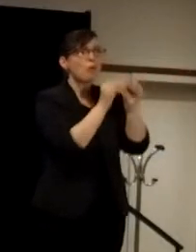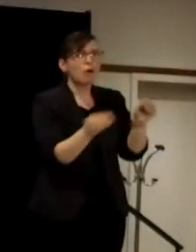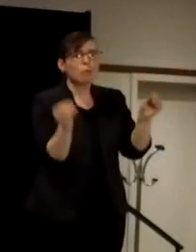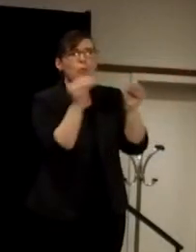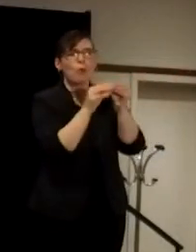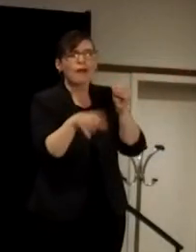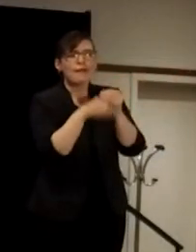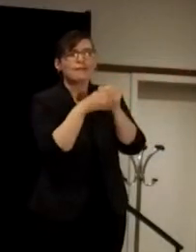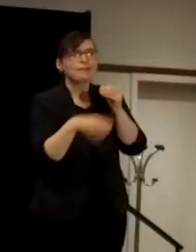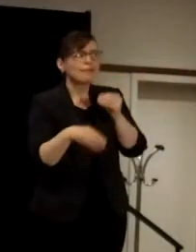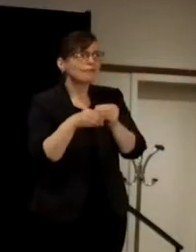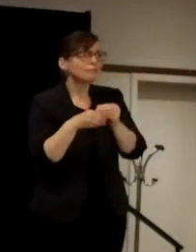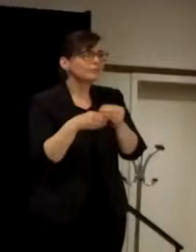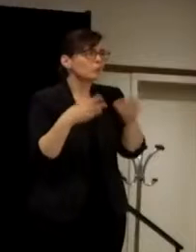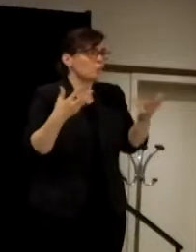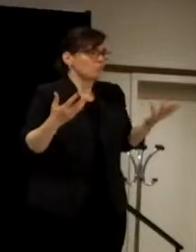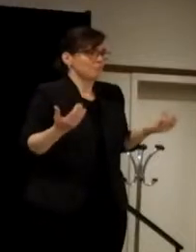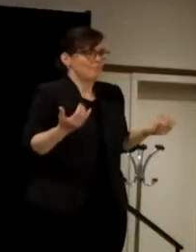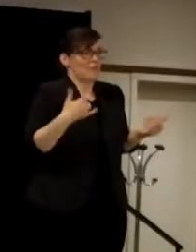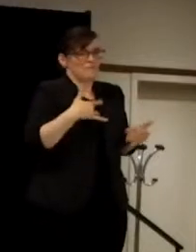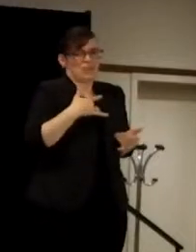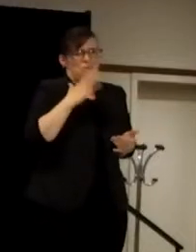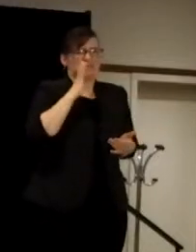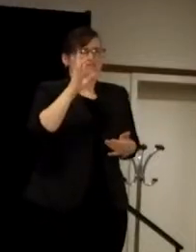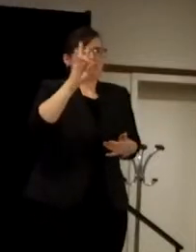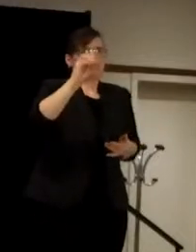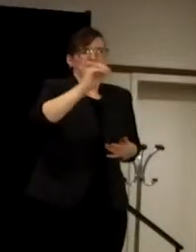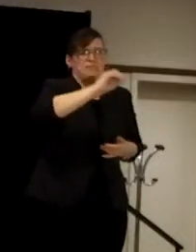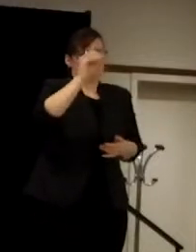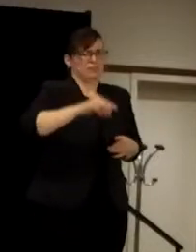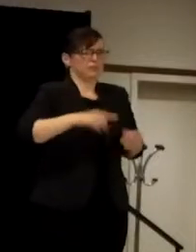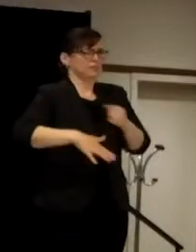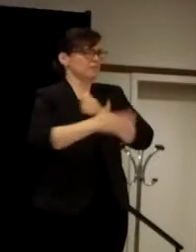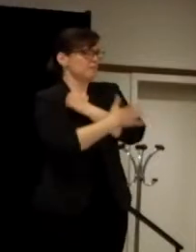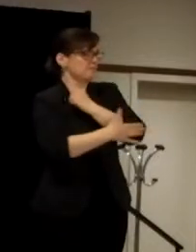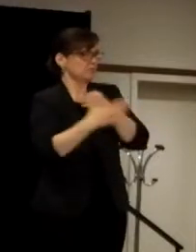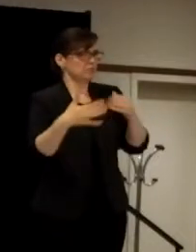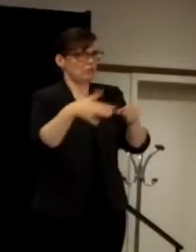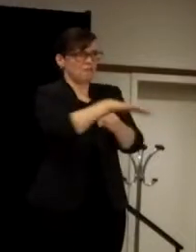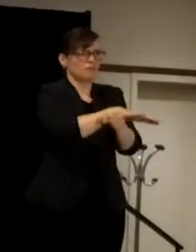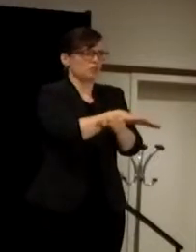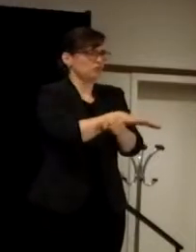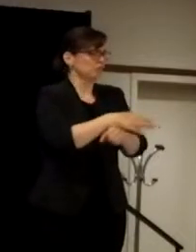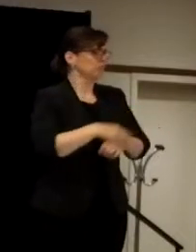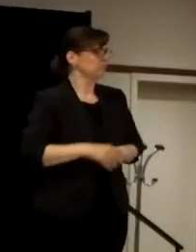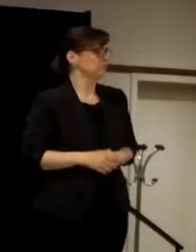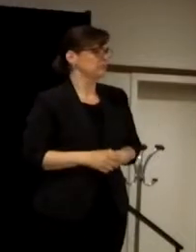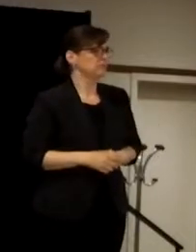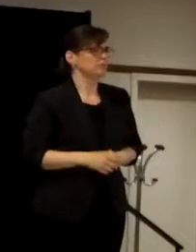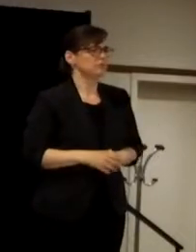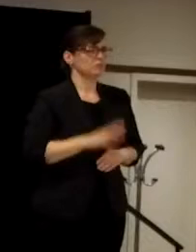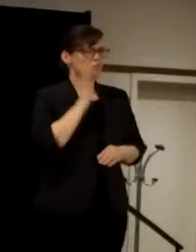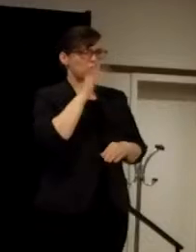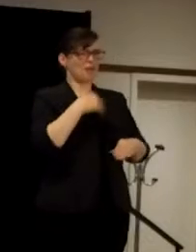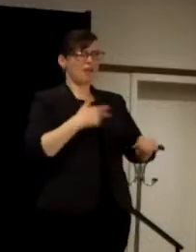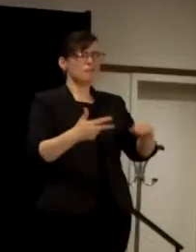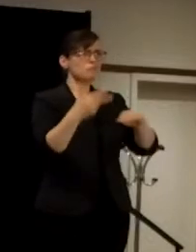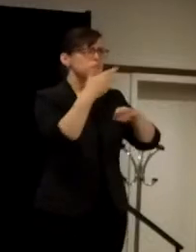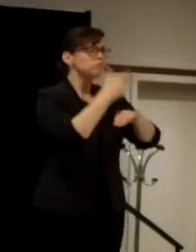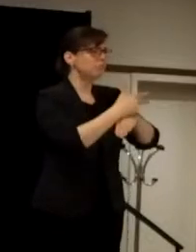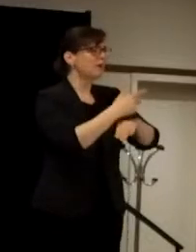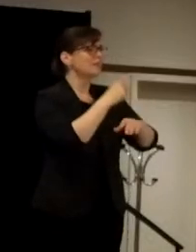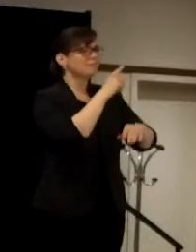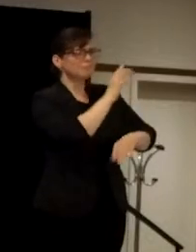So it's going to be hard, though. So I think you're going to see a situation where you're doing pop-up clinics and your first goals